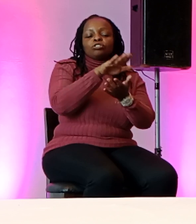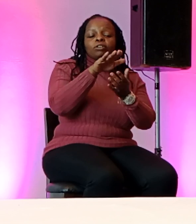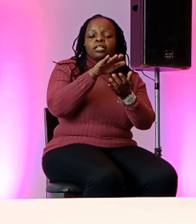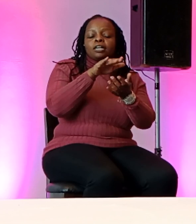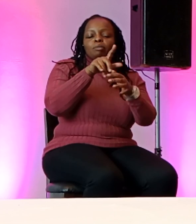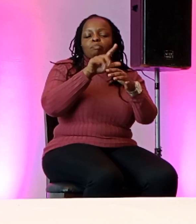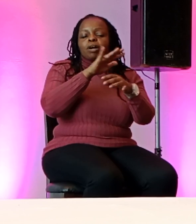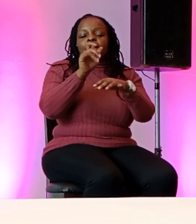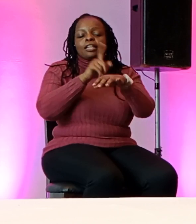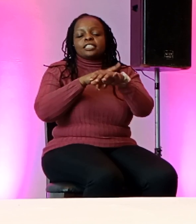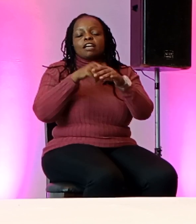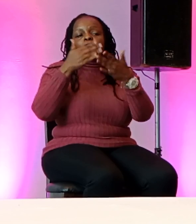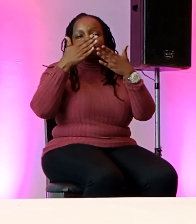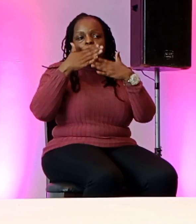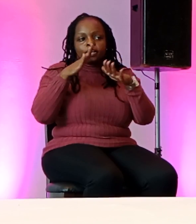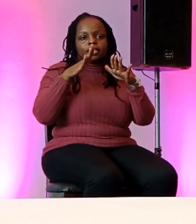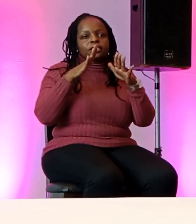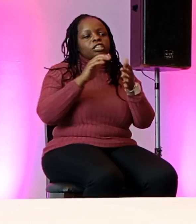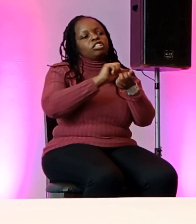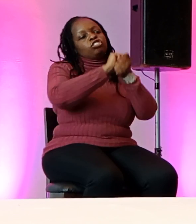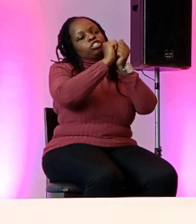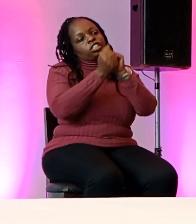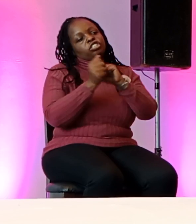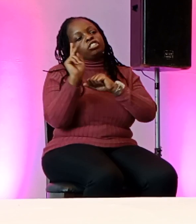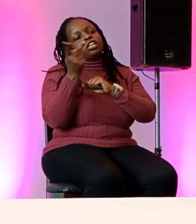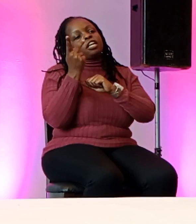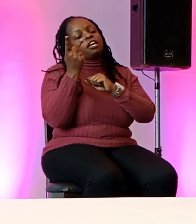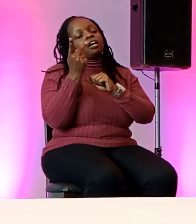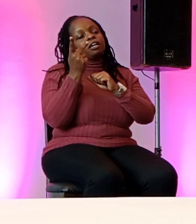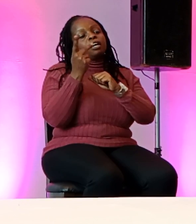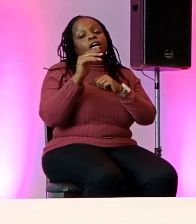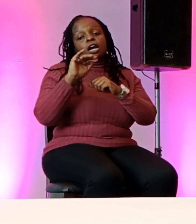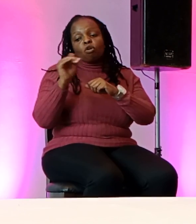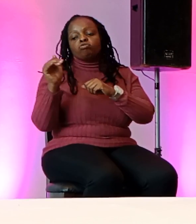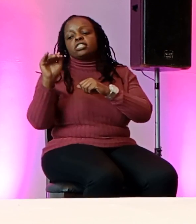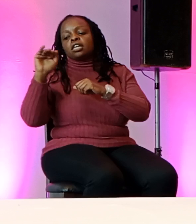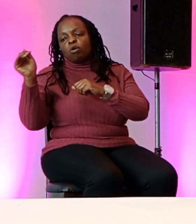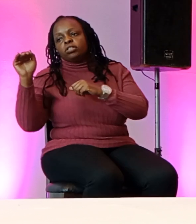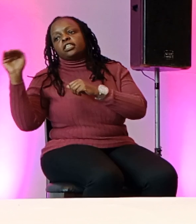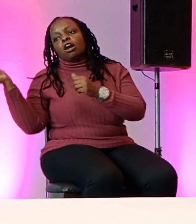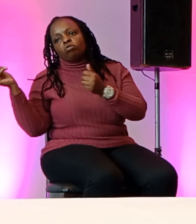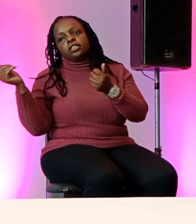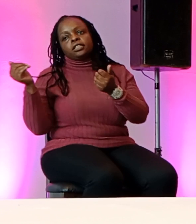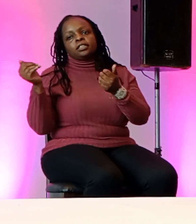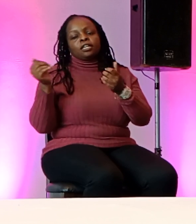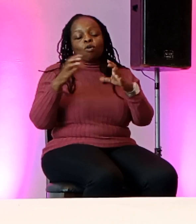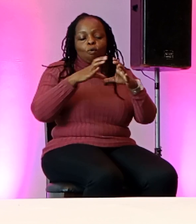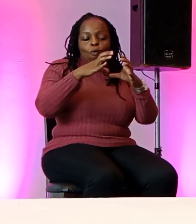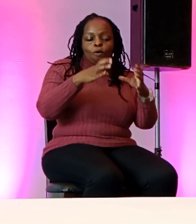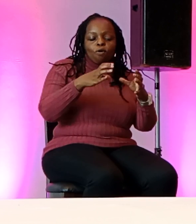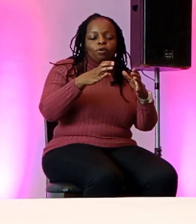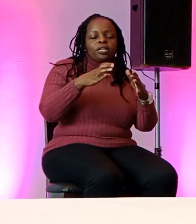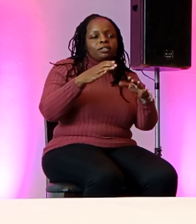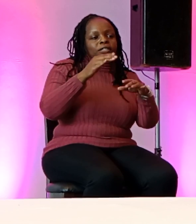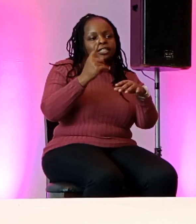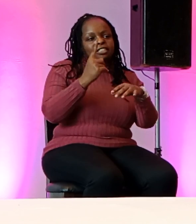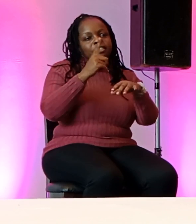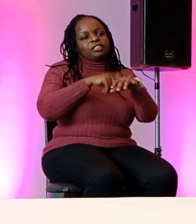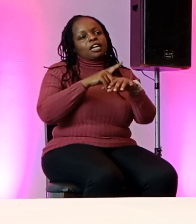time we are done, we will have transformed Kenya, a county at a time, a ward at a